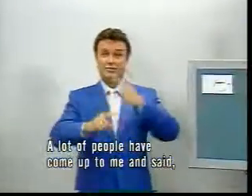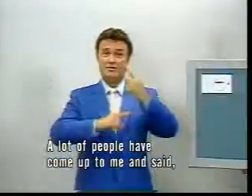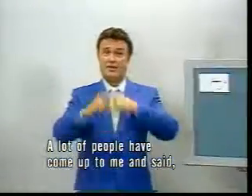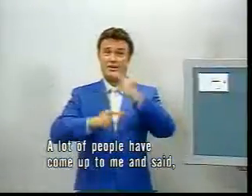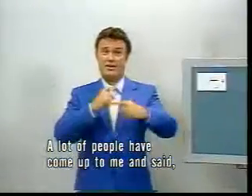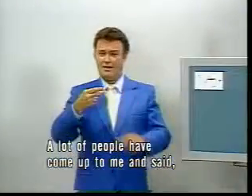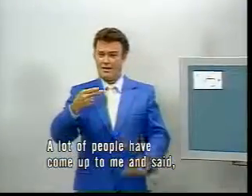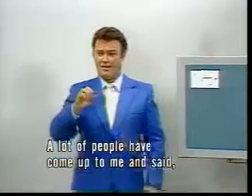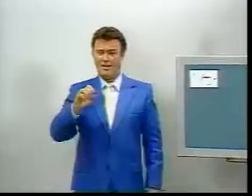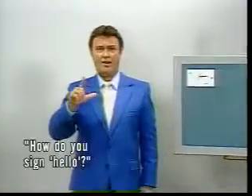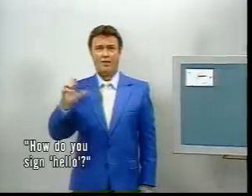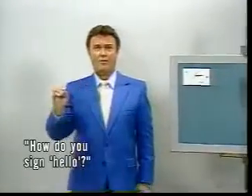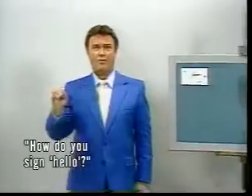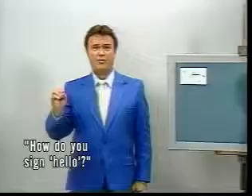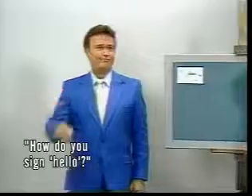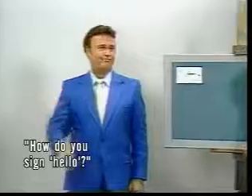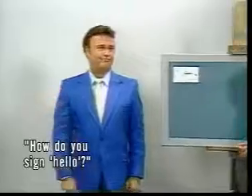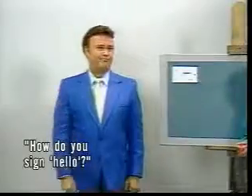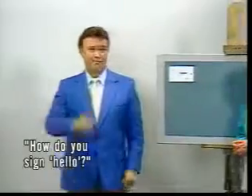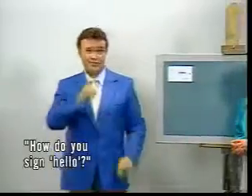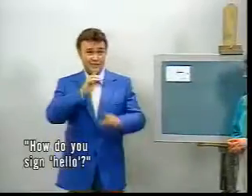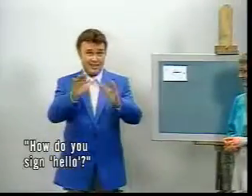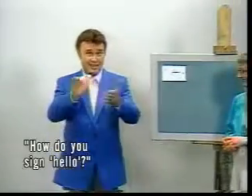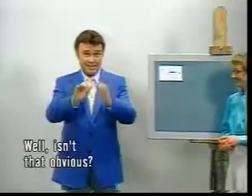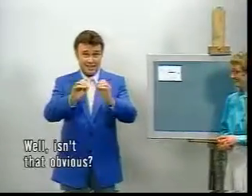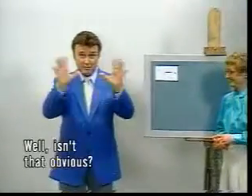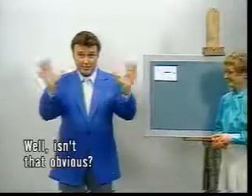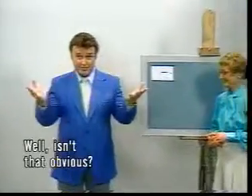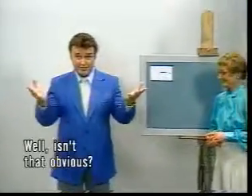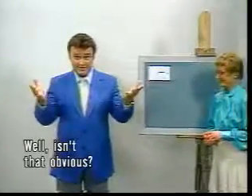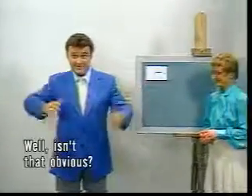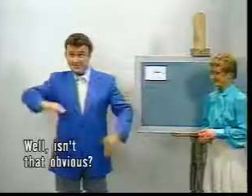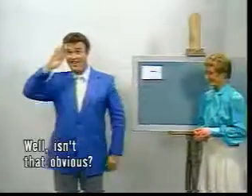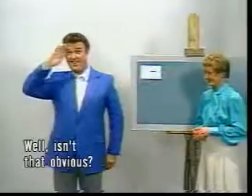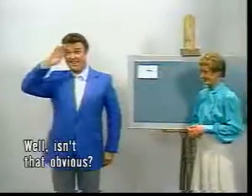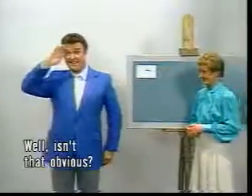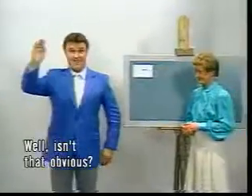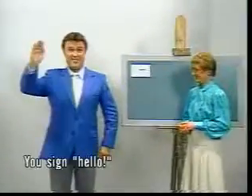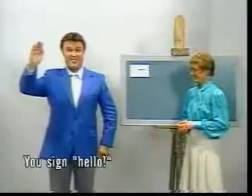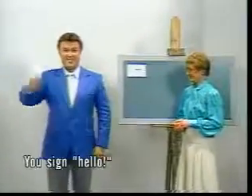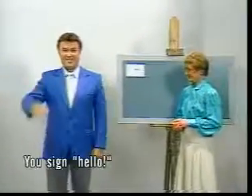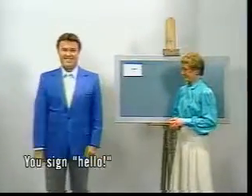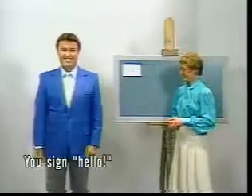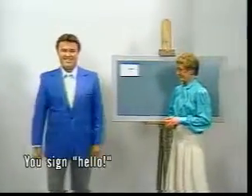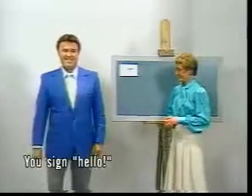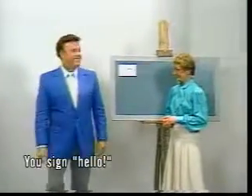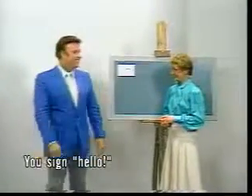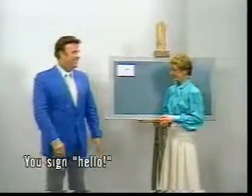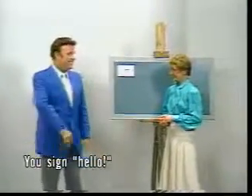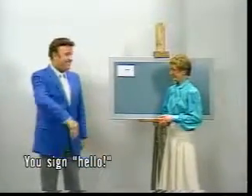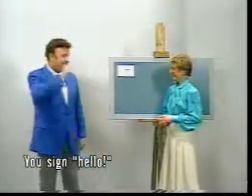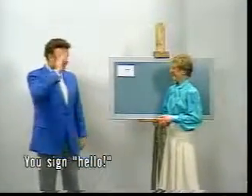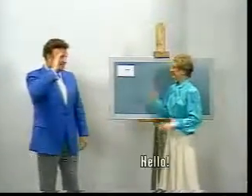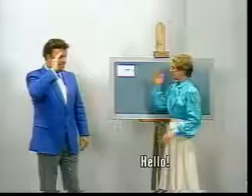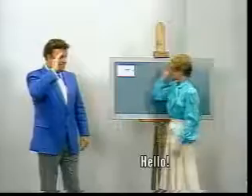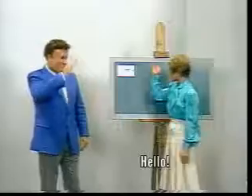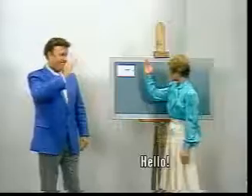said, how do you sign hello? Well, isn't that obvious? You sign hello.